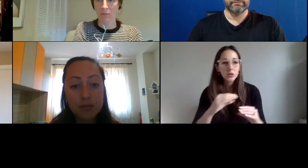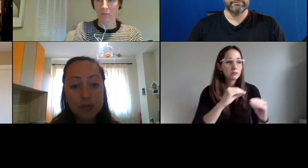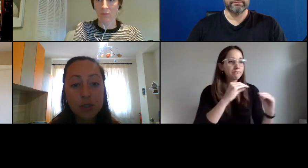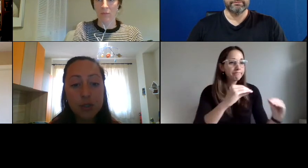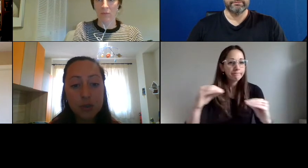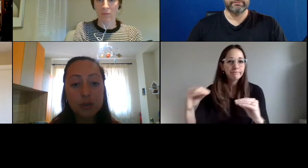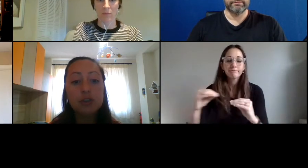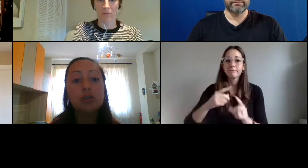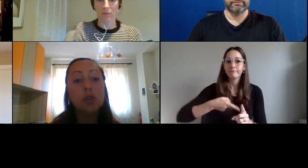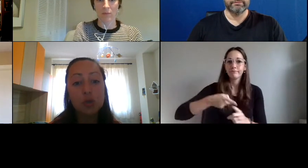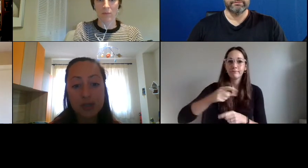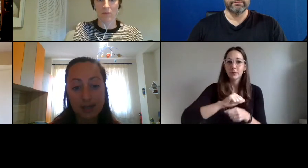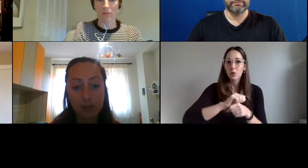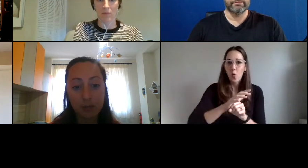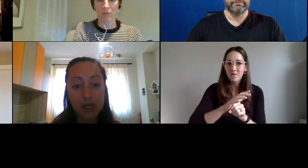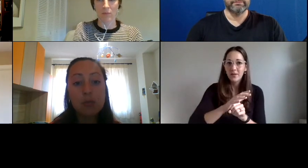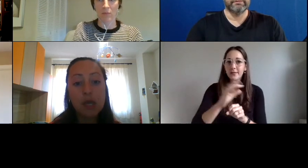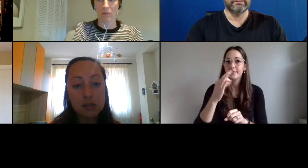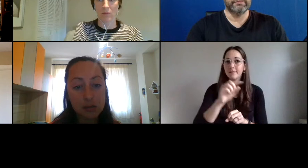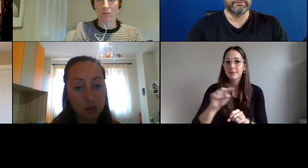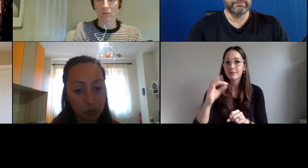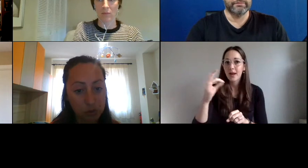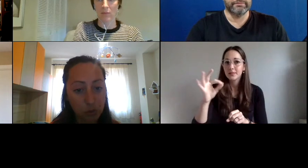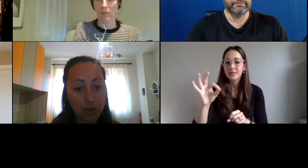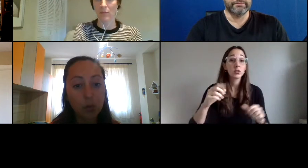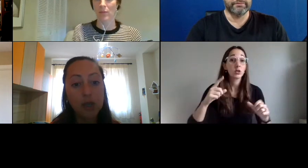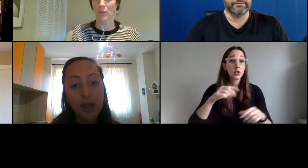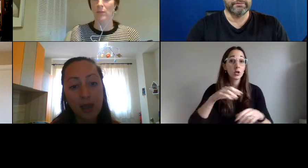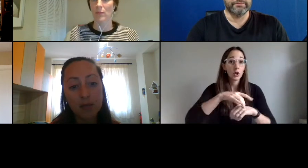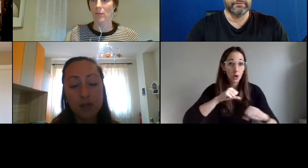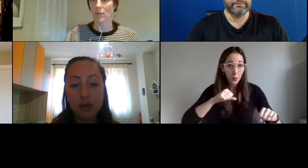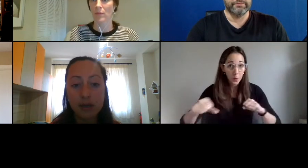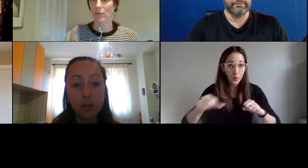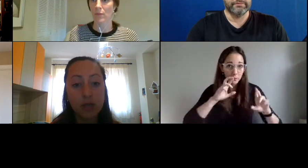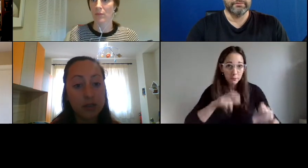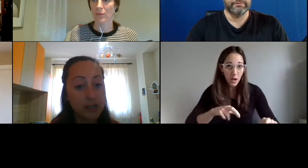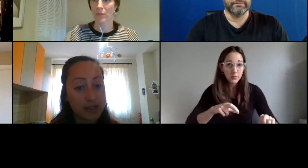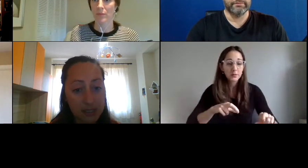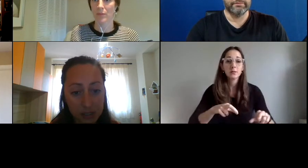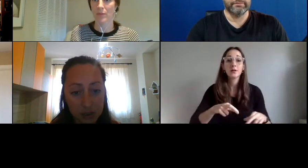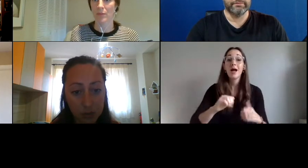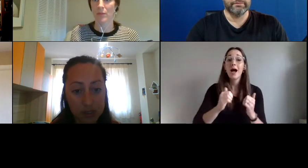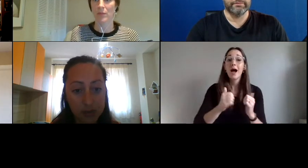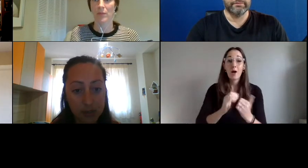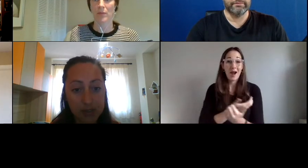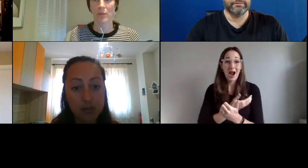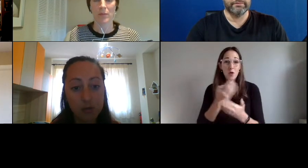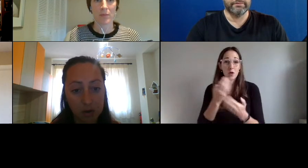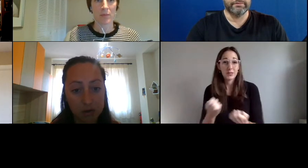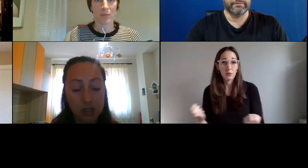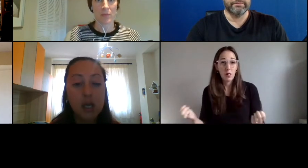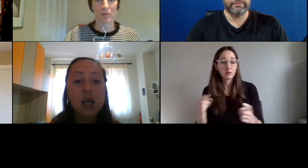them to use them in mainstream schools, where we have nearly 160 children with disabilities